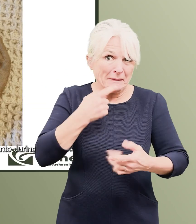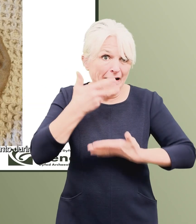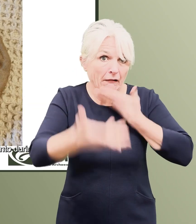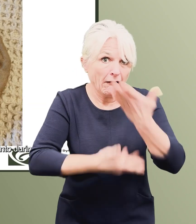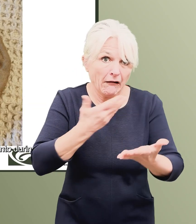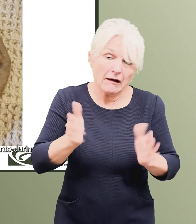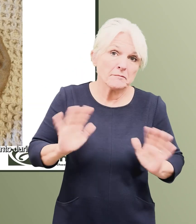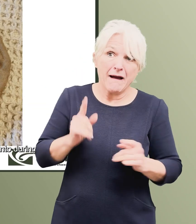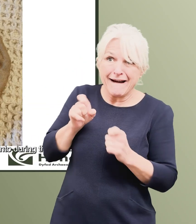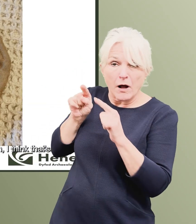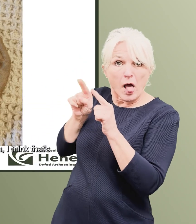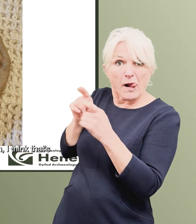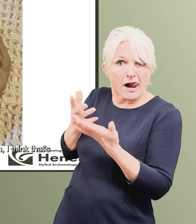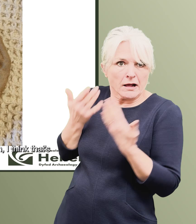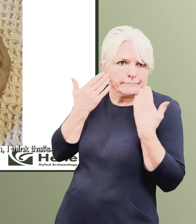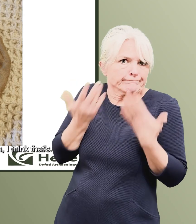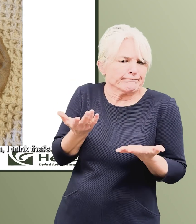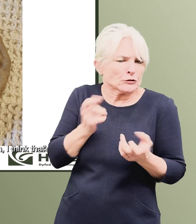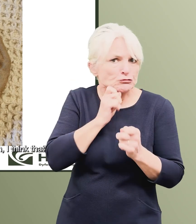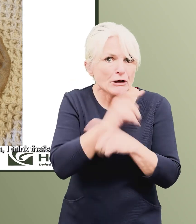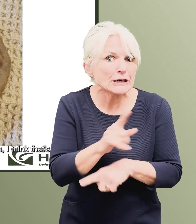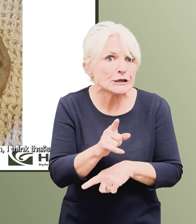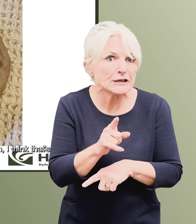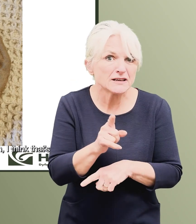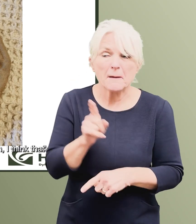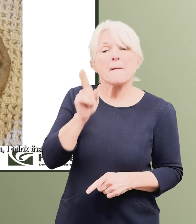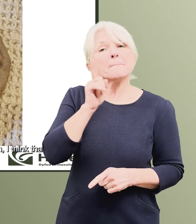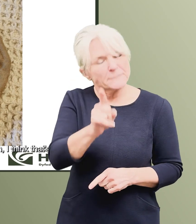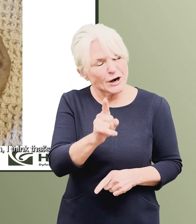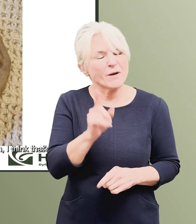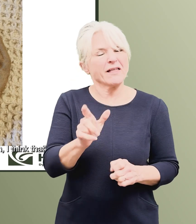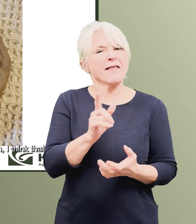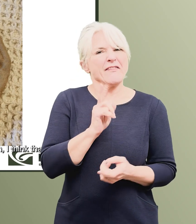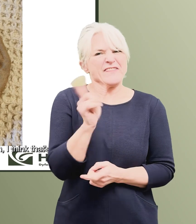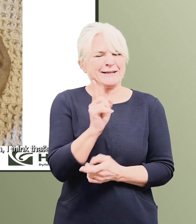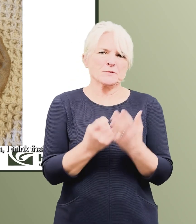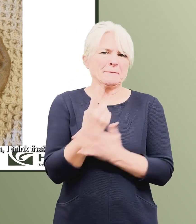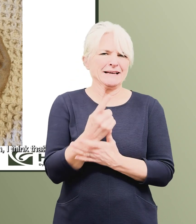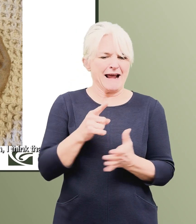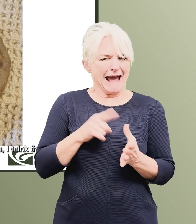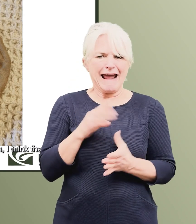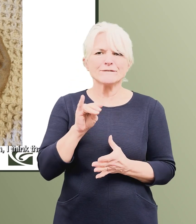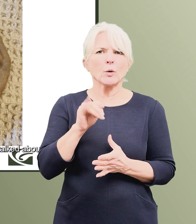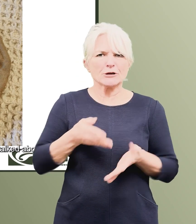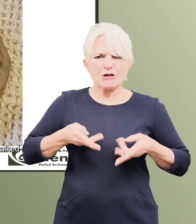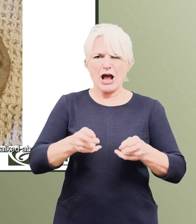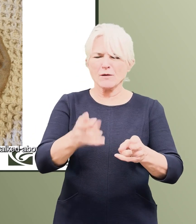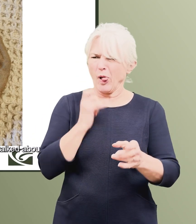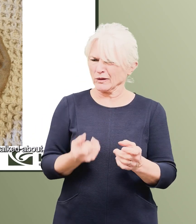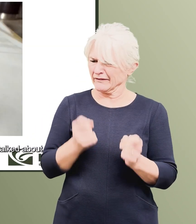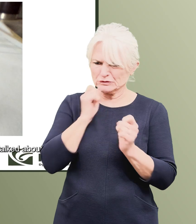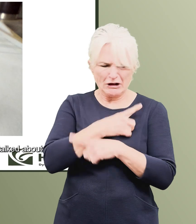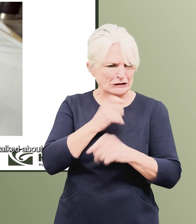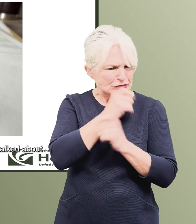talk. This one has holes drilled through it, and it's a very strange object again. I think that's the theme of the excavations